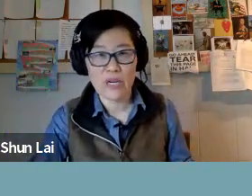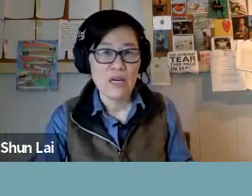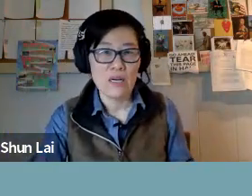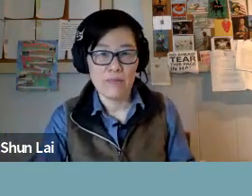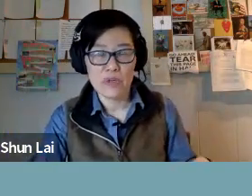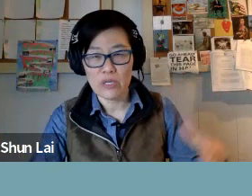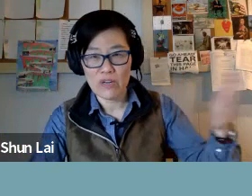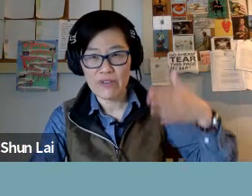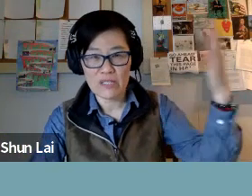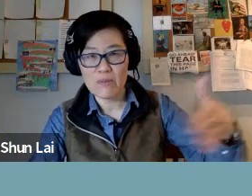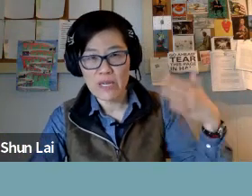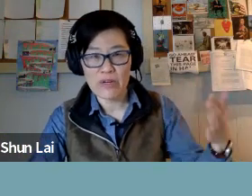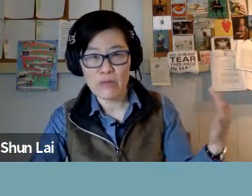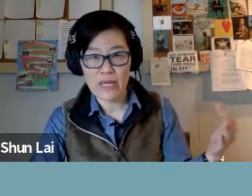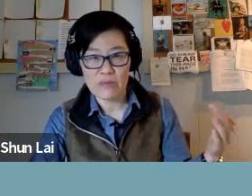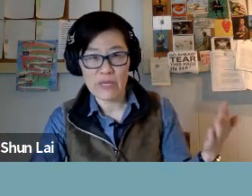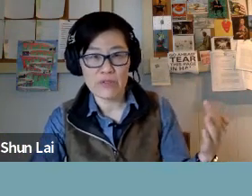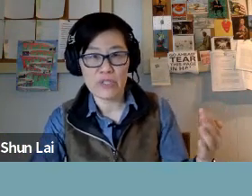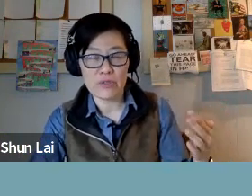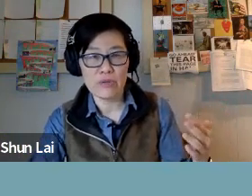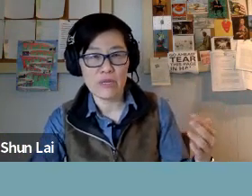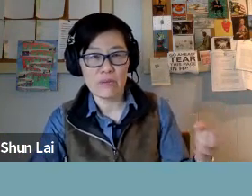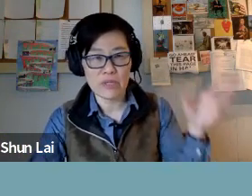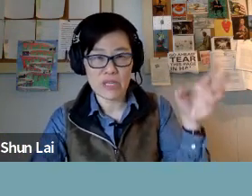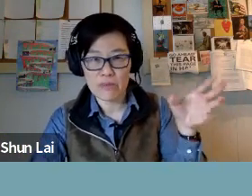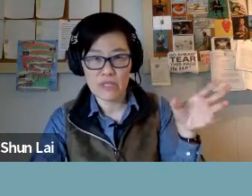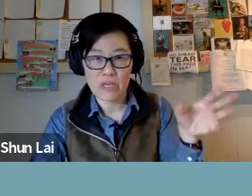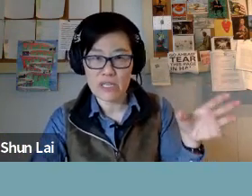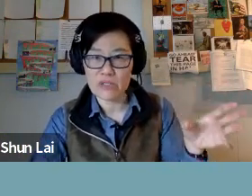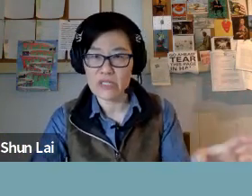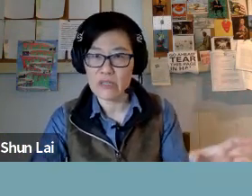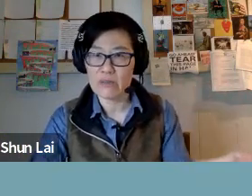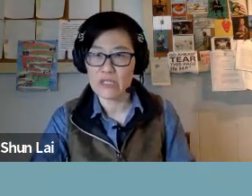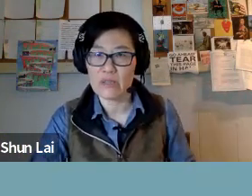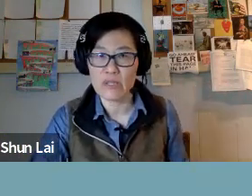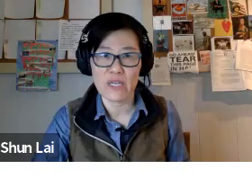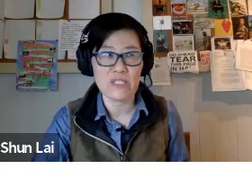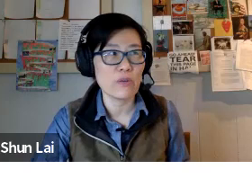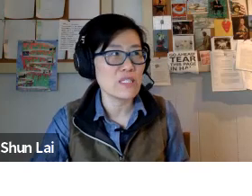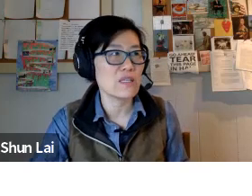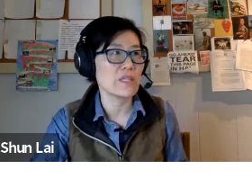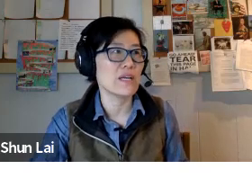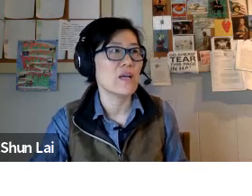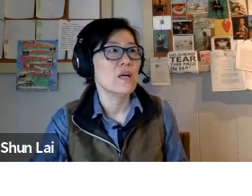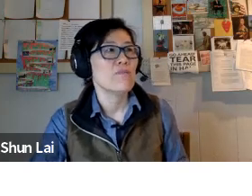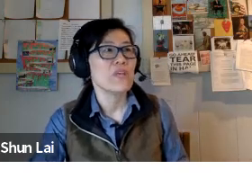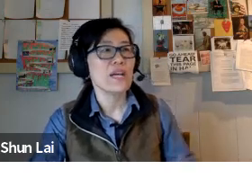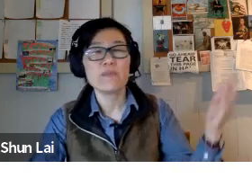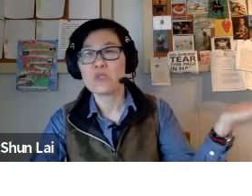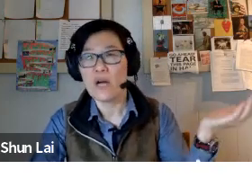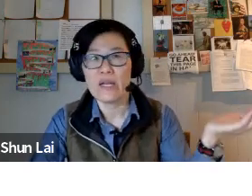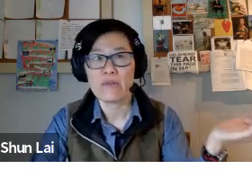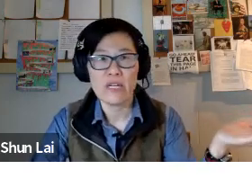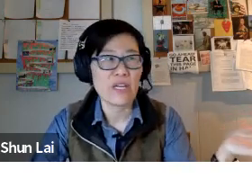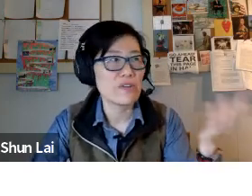query letter, you're going to want to find some narrative way to be able to put these comp titles into the book, right? So you might say something like X